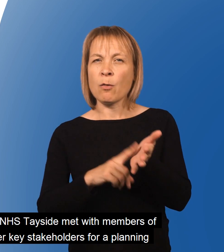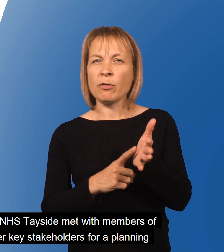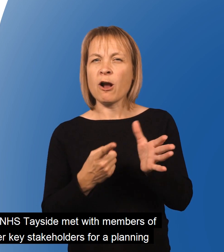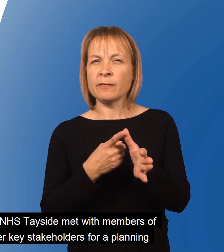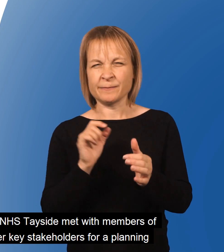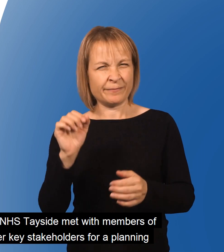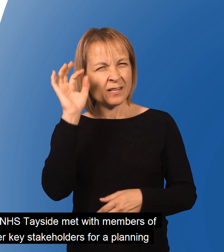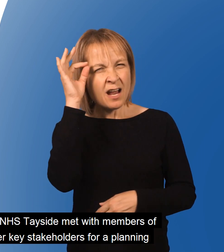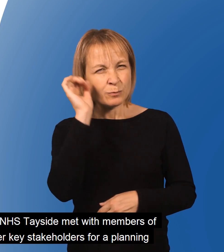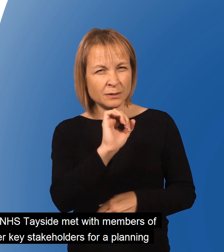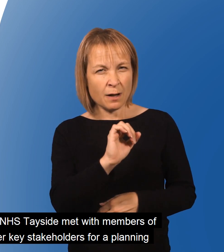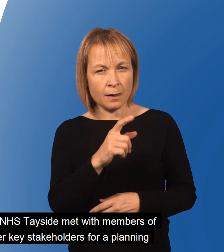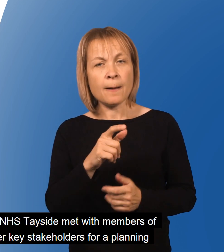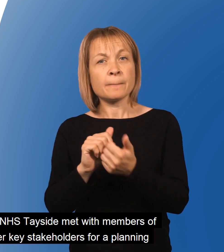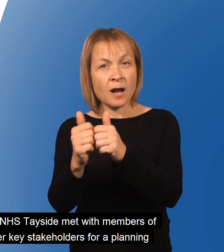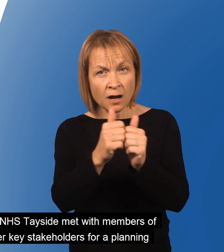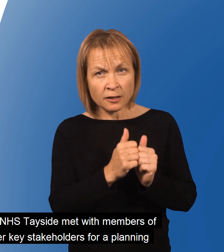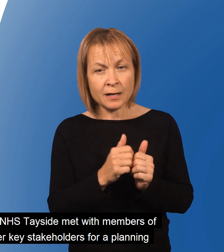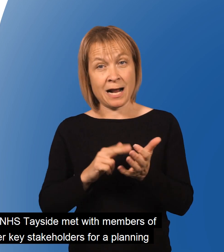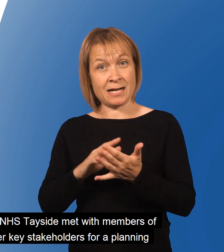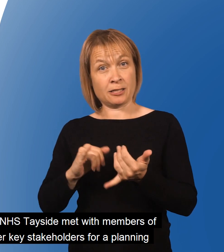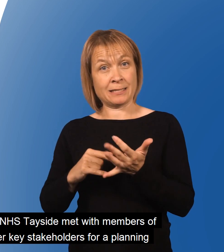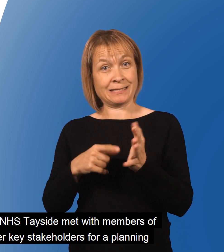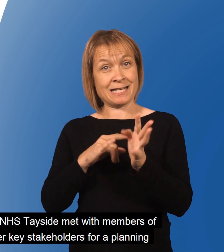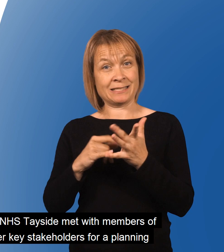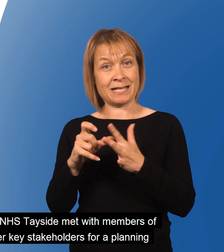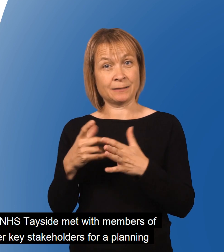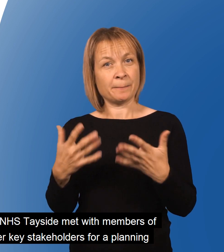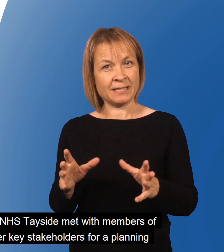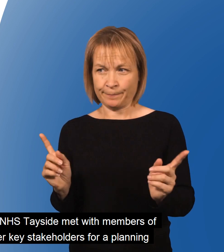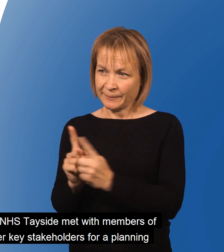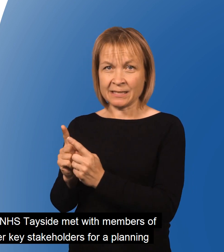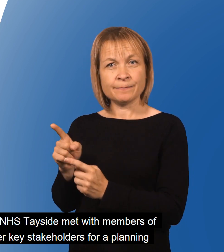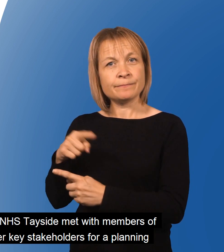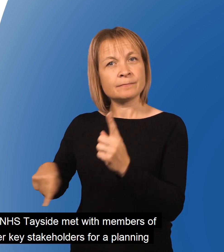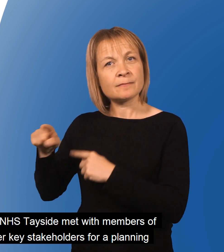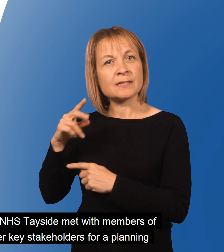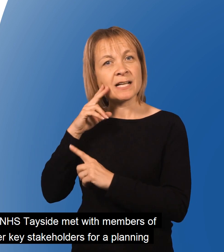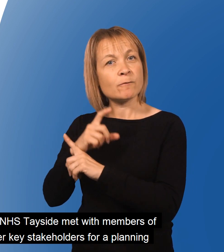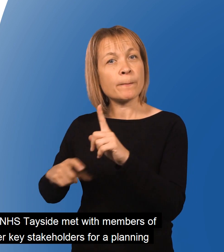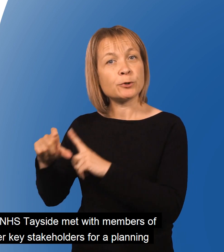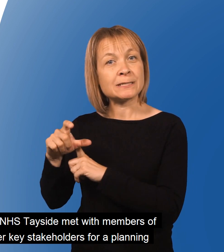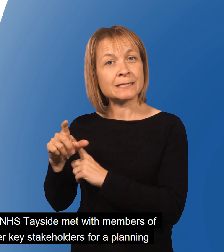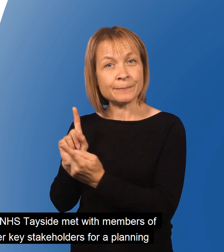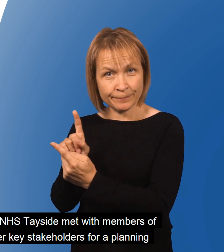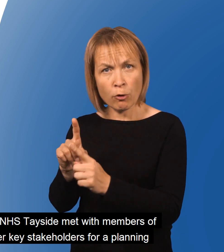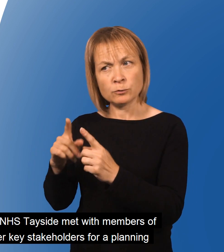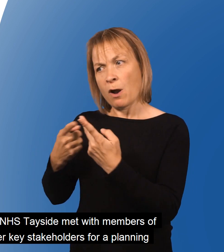Local authority partners and NHS Tayside met with members of the deaf community and other key